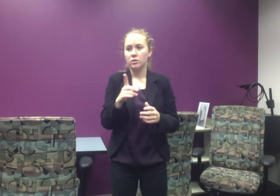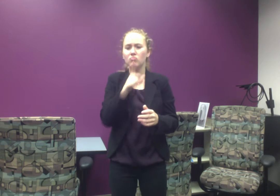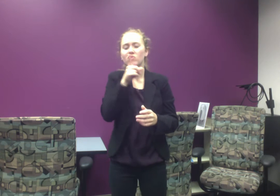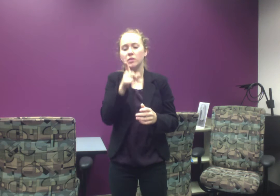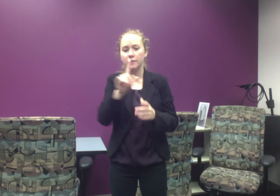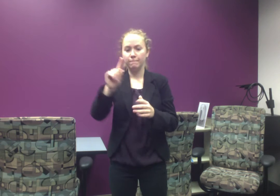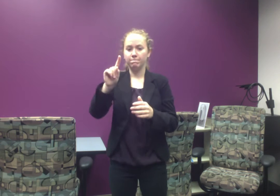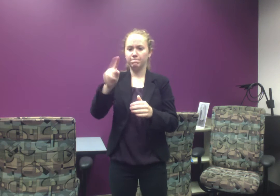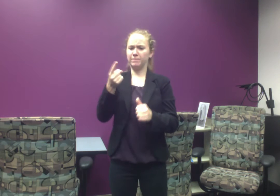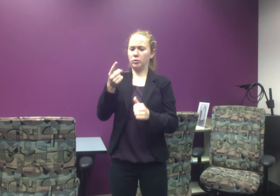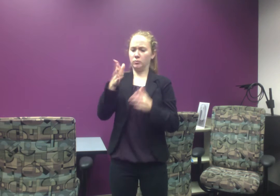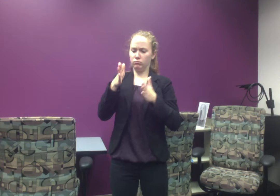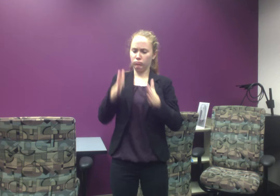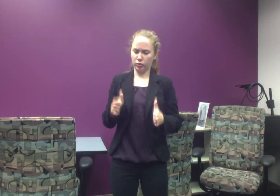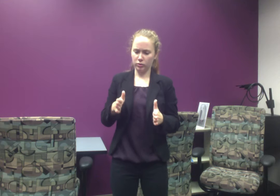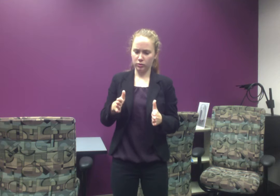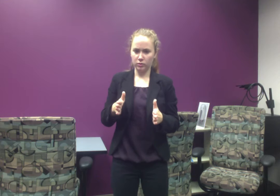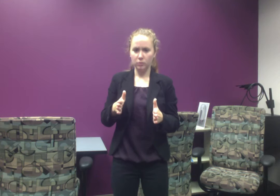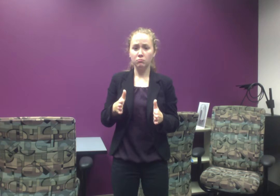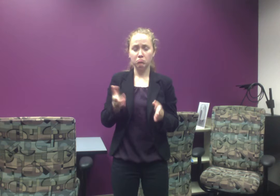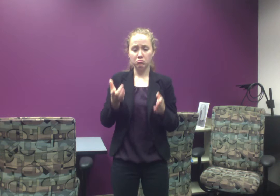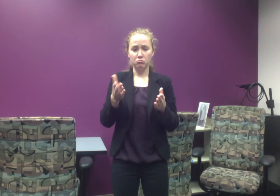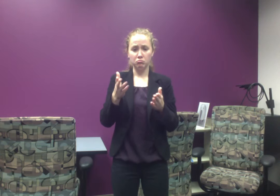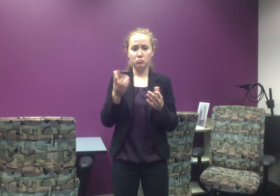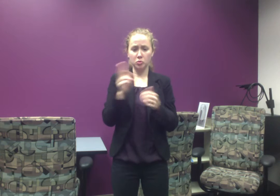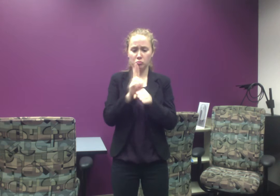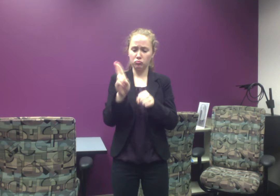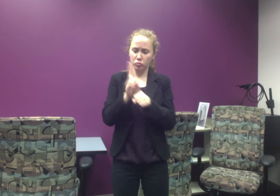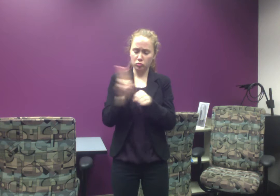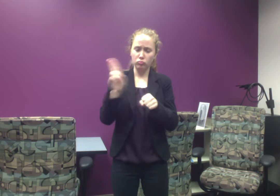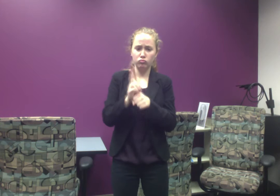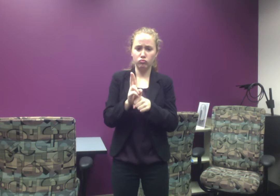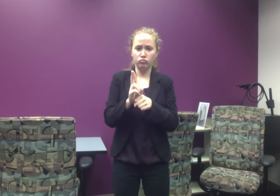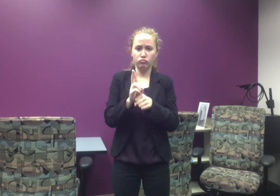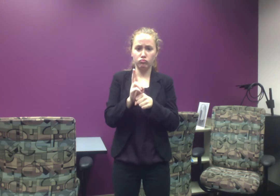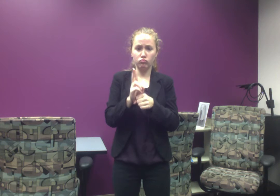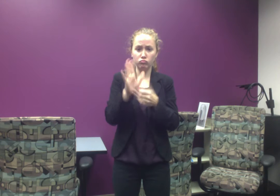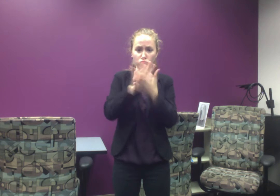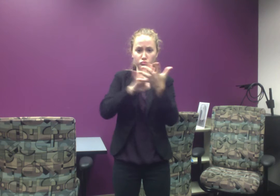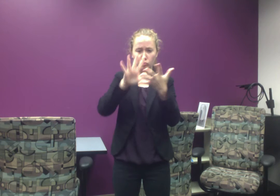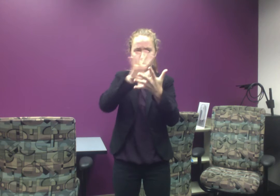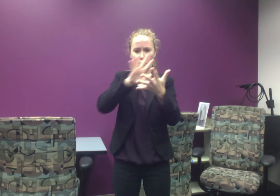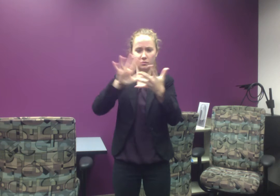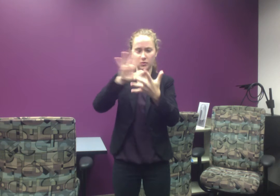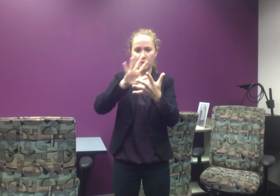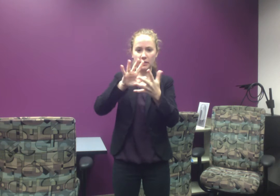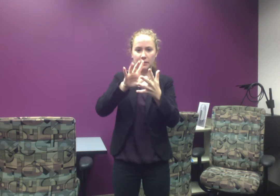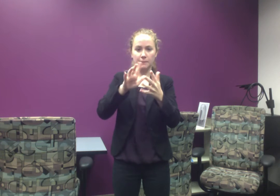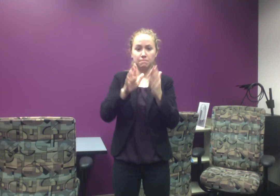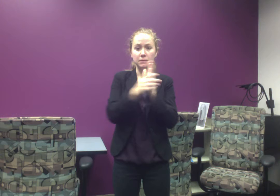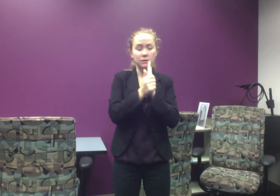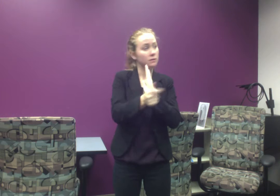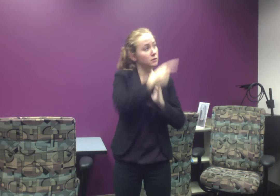way, but Georgia had a different way of looking at things too. People weren't used to seeing flowers